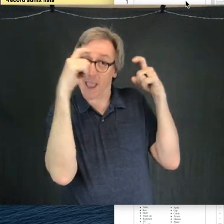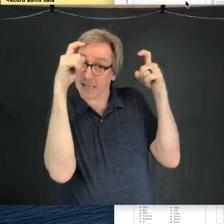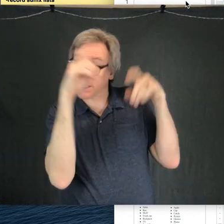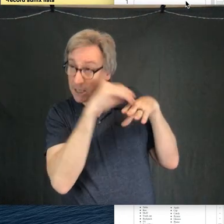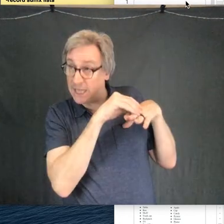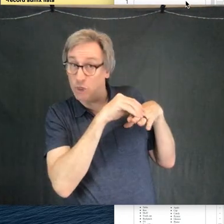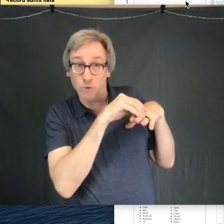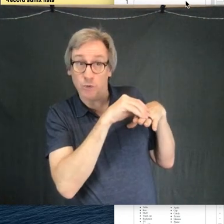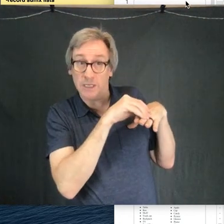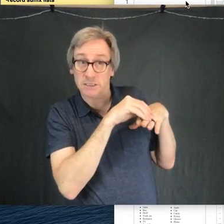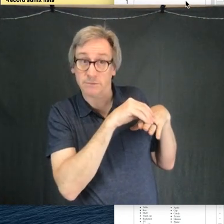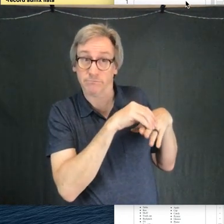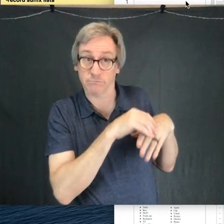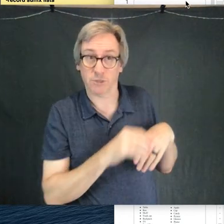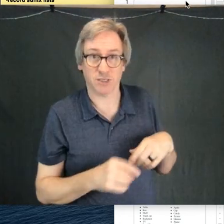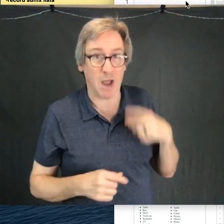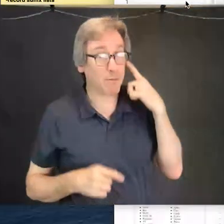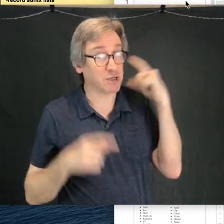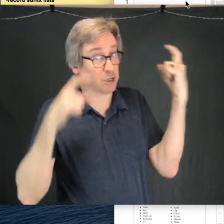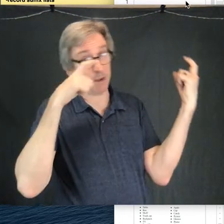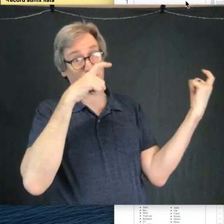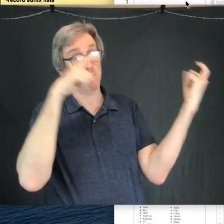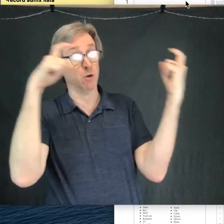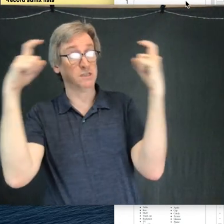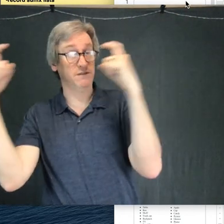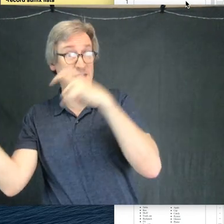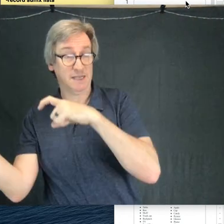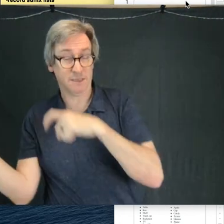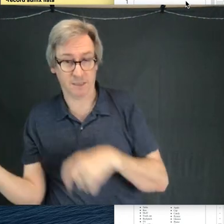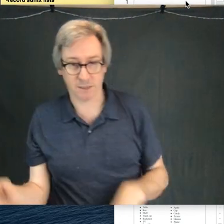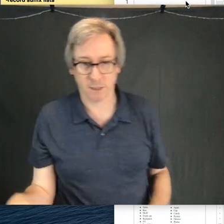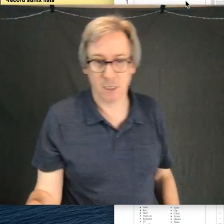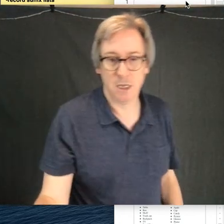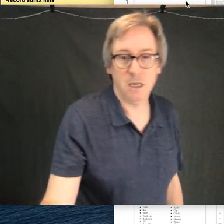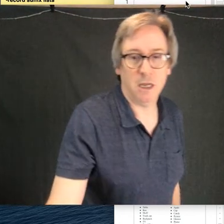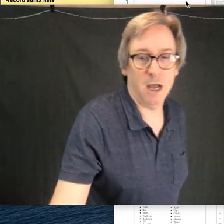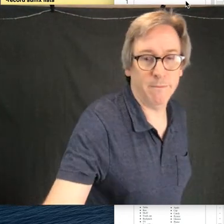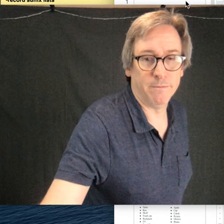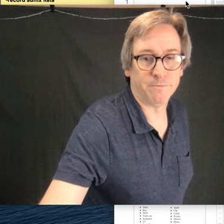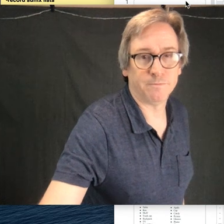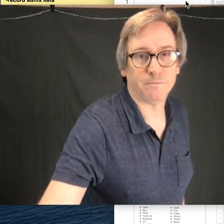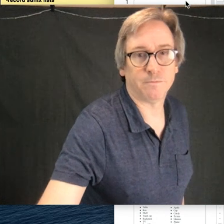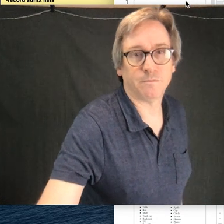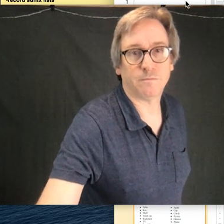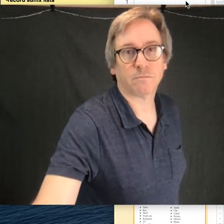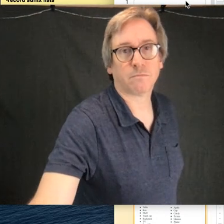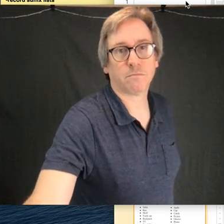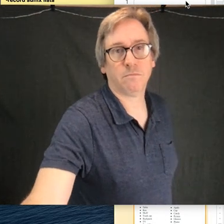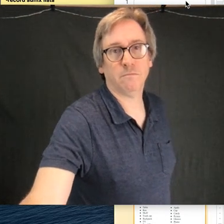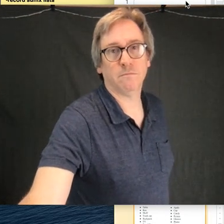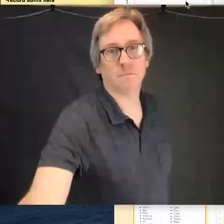and I'm asking, can you do this? Okay, so eyebrows are going to be up for most of that sentence.